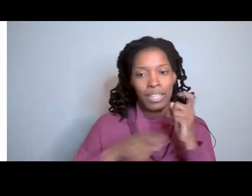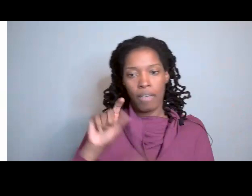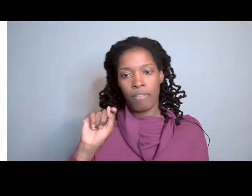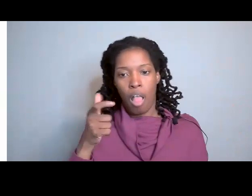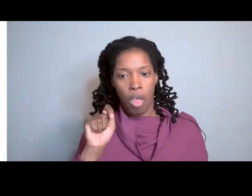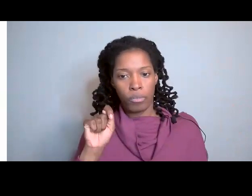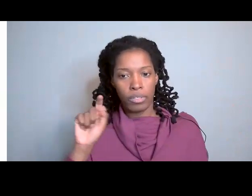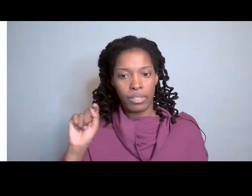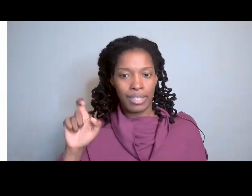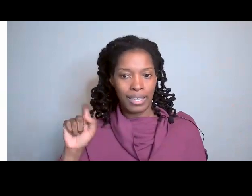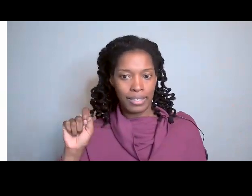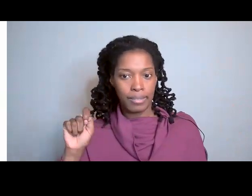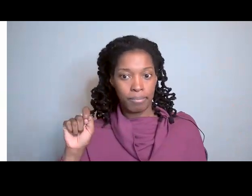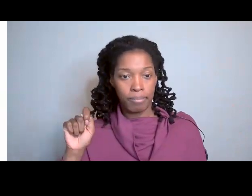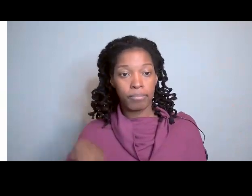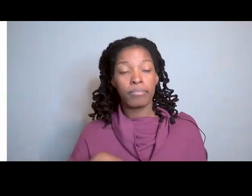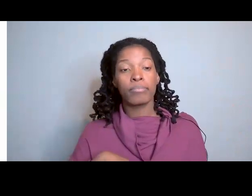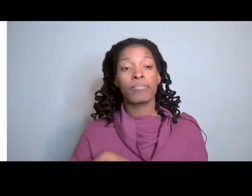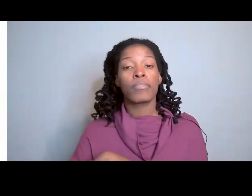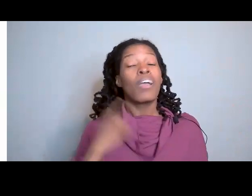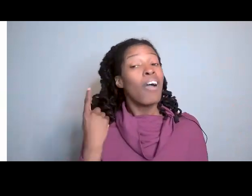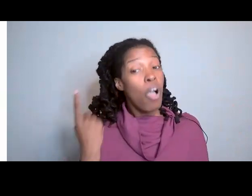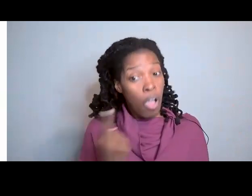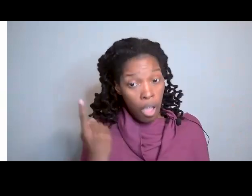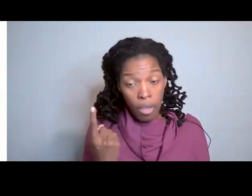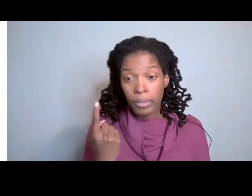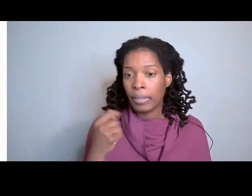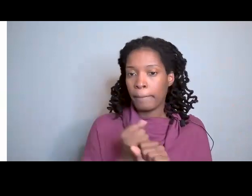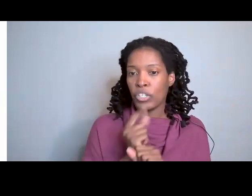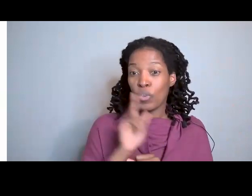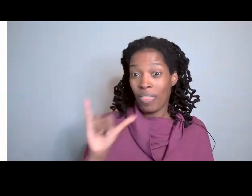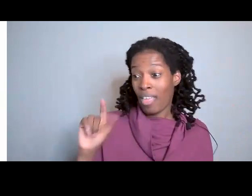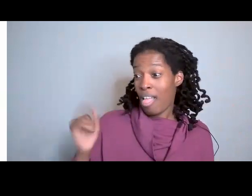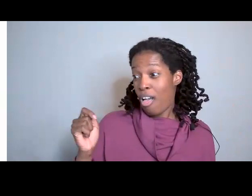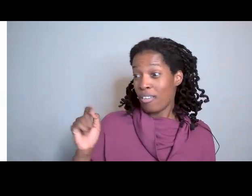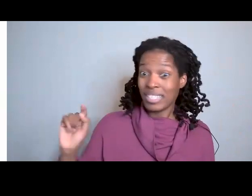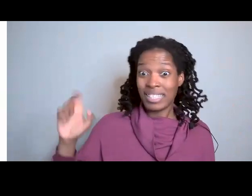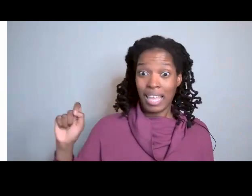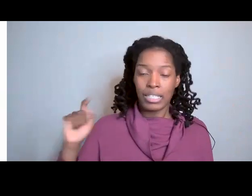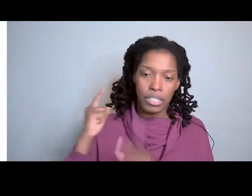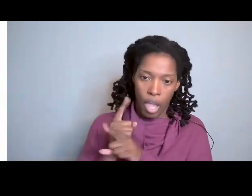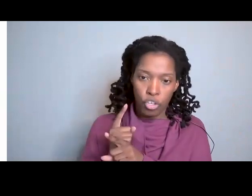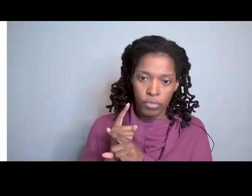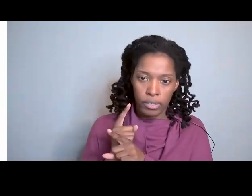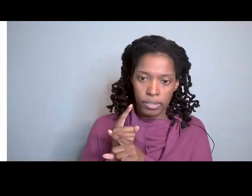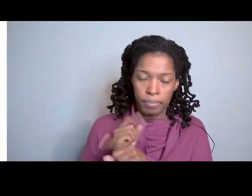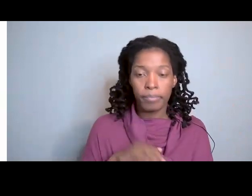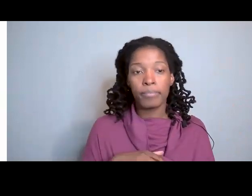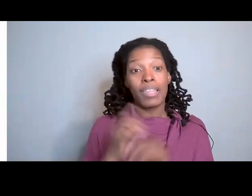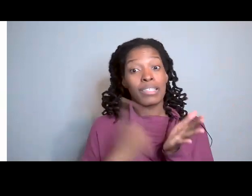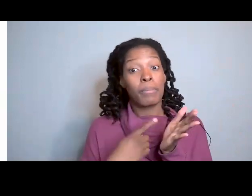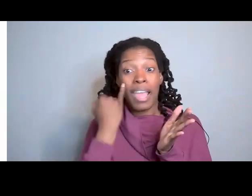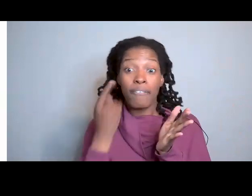Additionally, always make sure that the alt text is accurate. Sometimes, if you're using